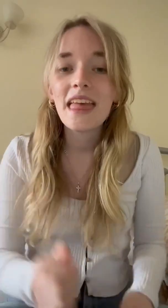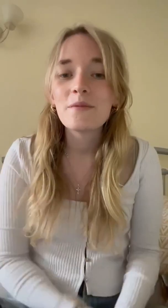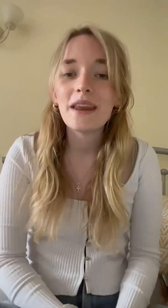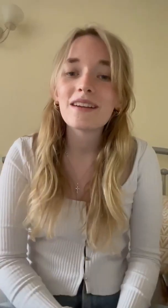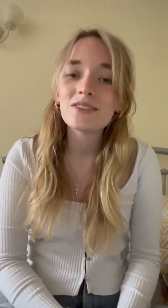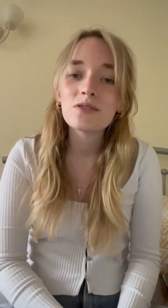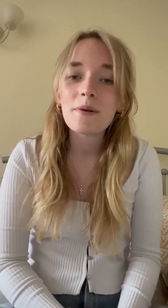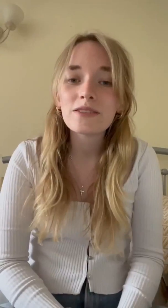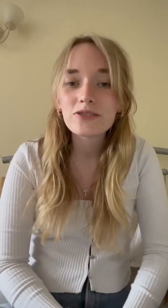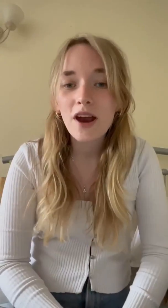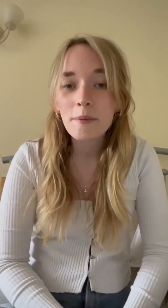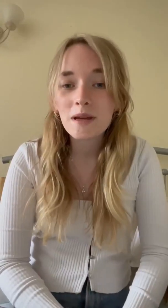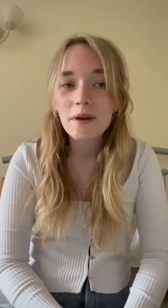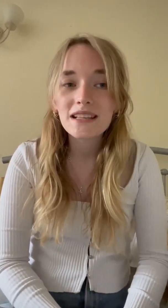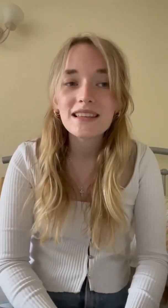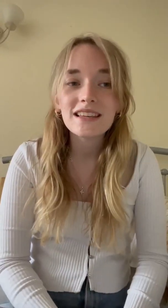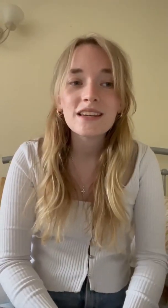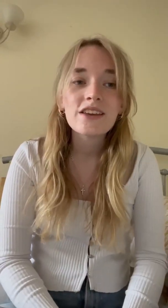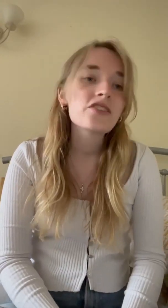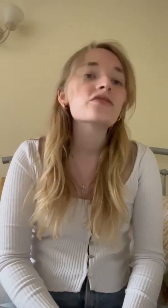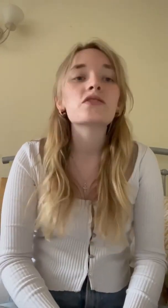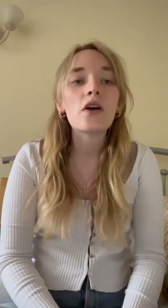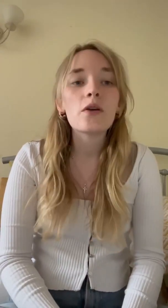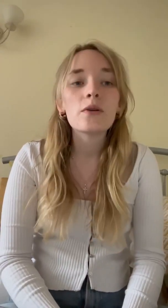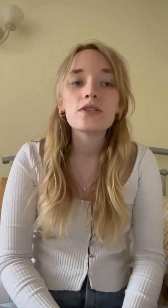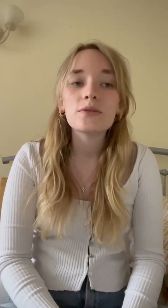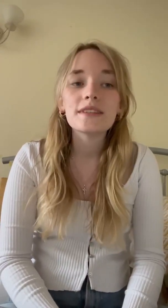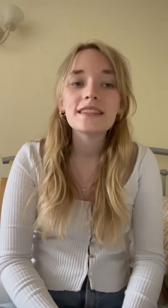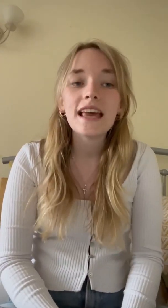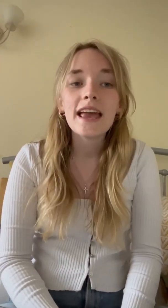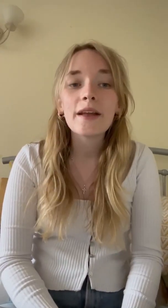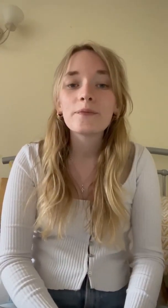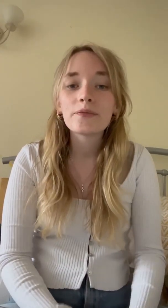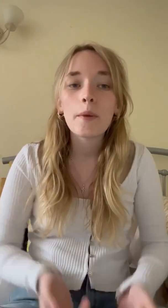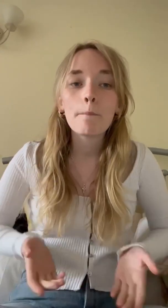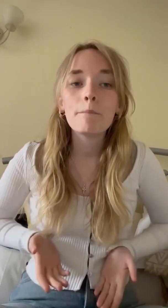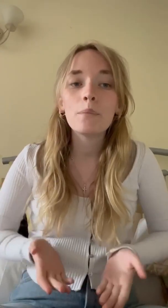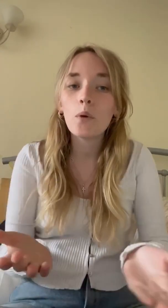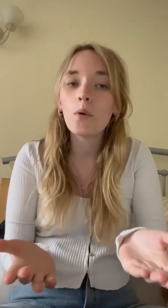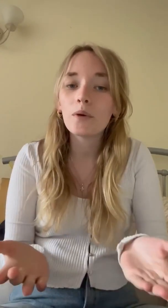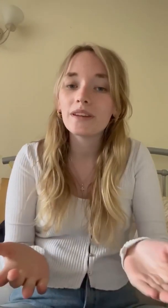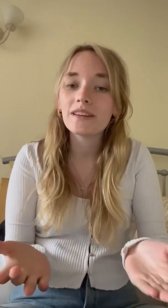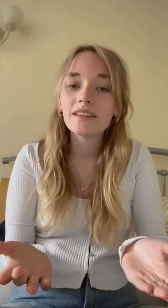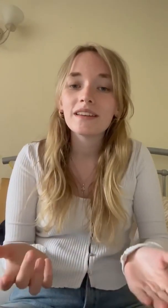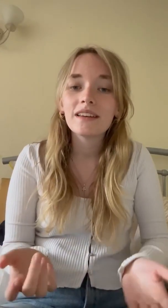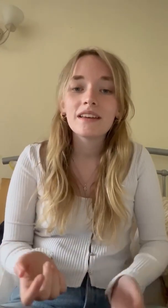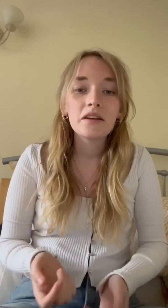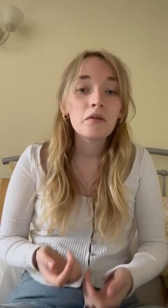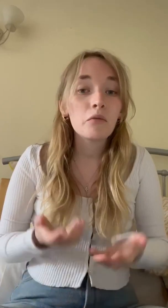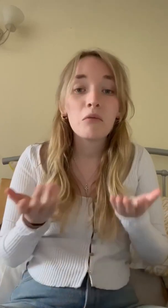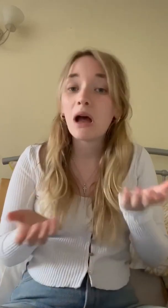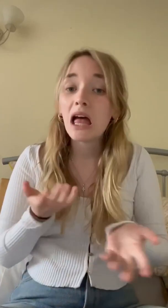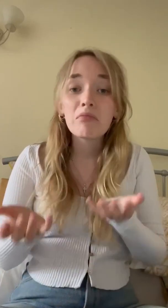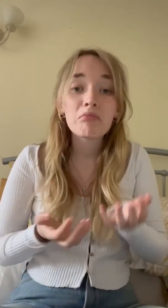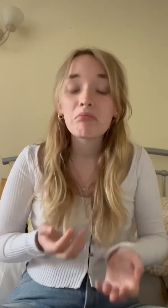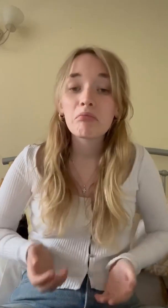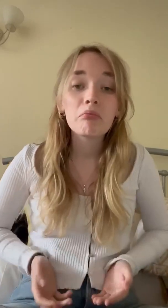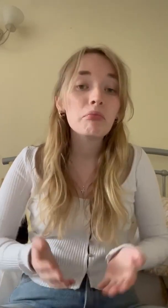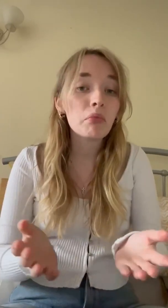We're now going to talk about describing a person. So you would say born where?